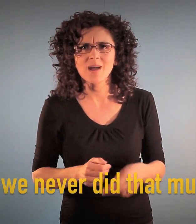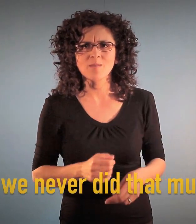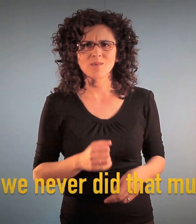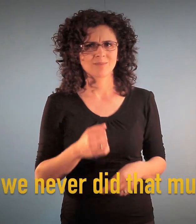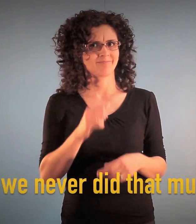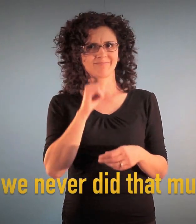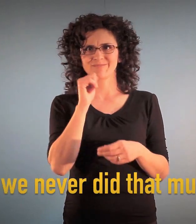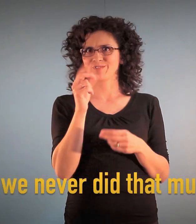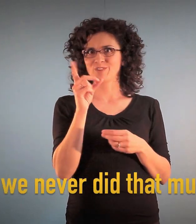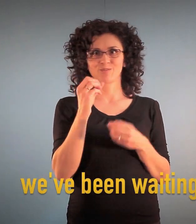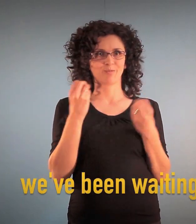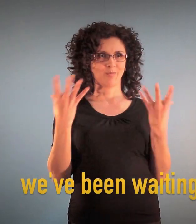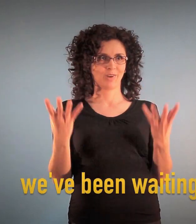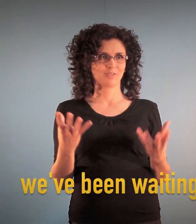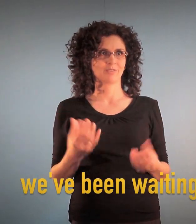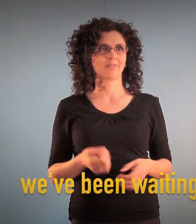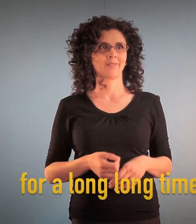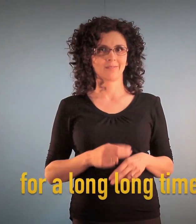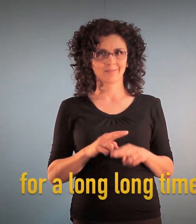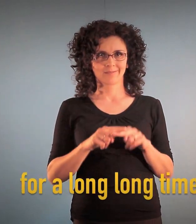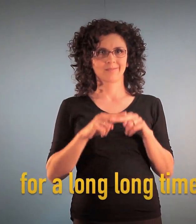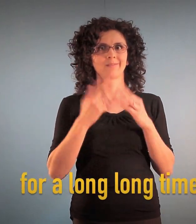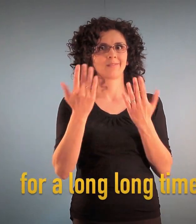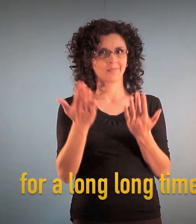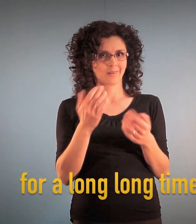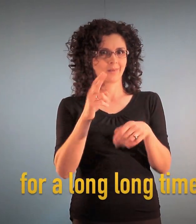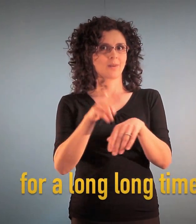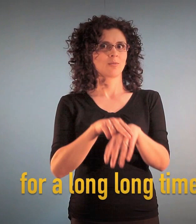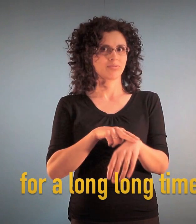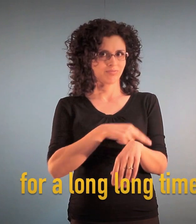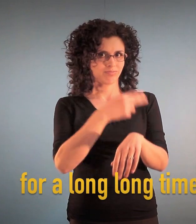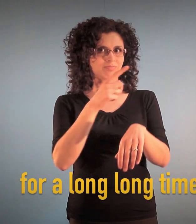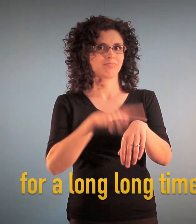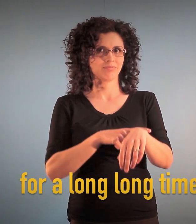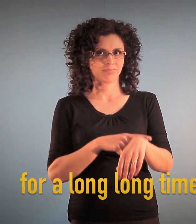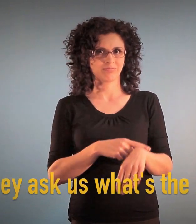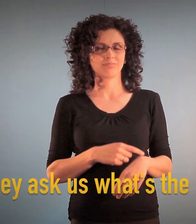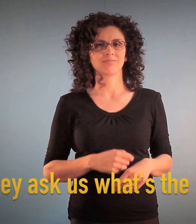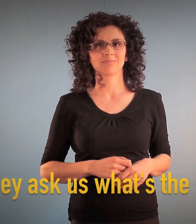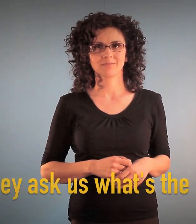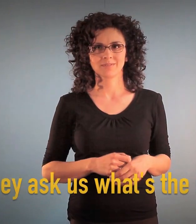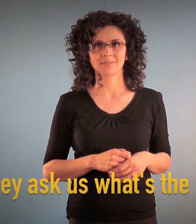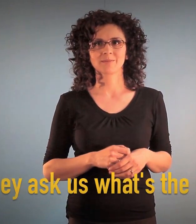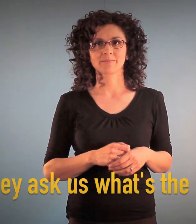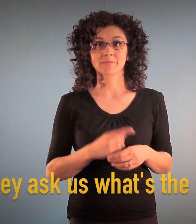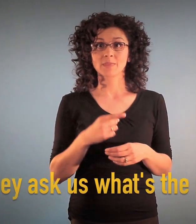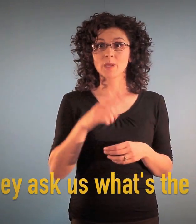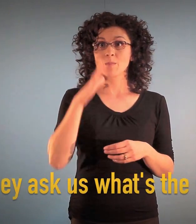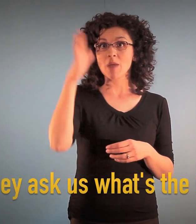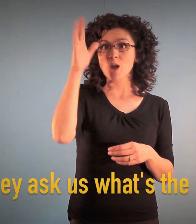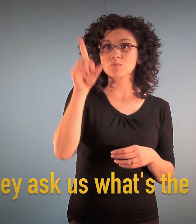that much We never did that